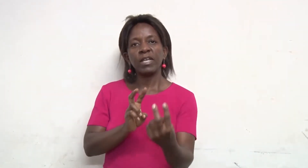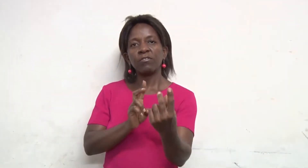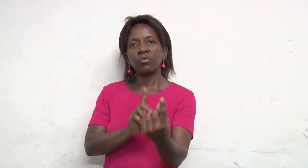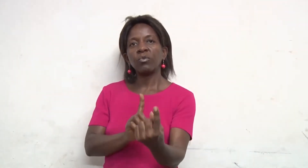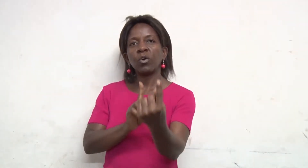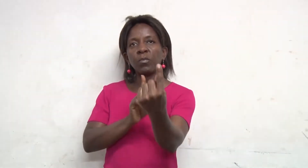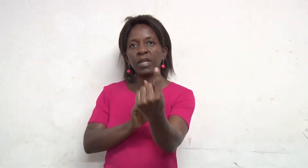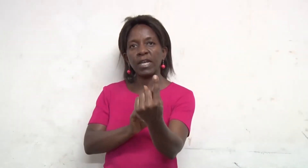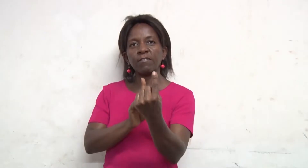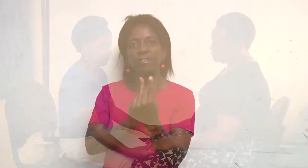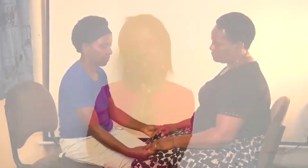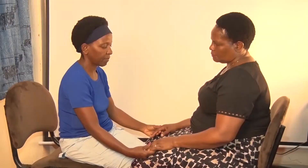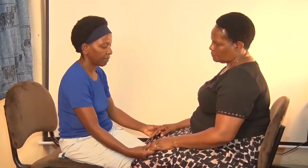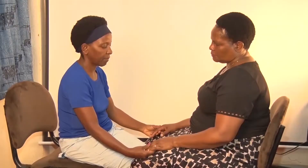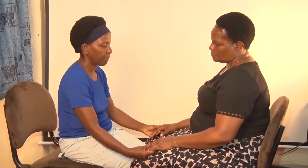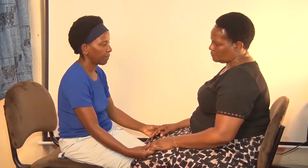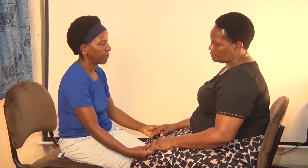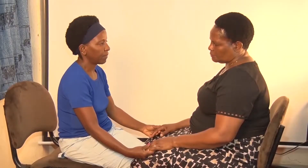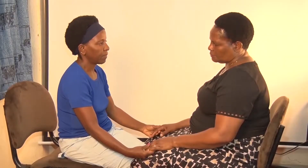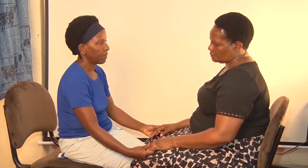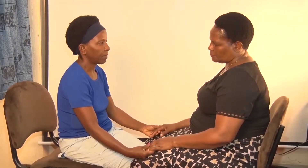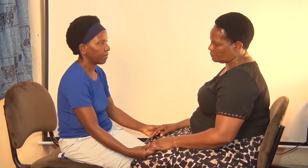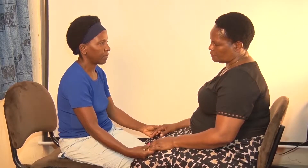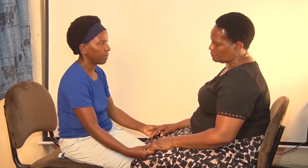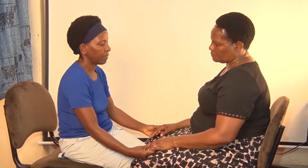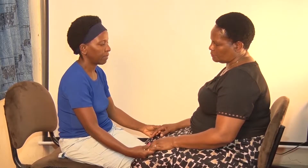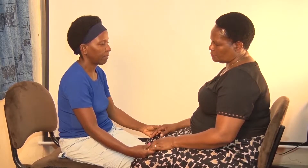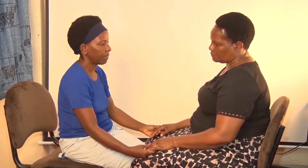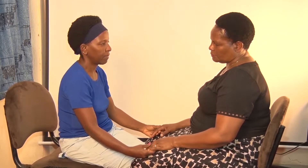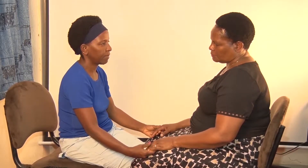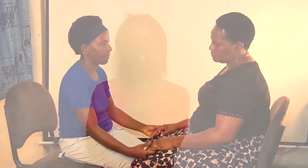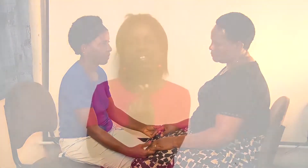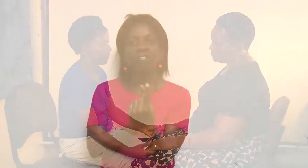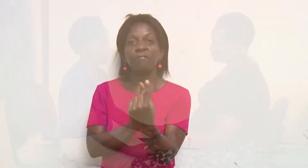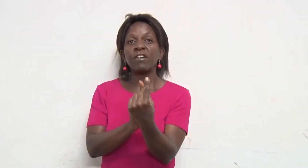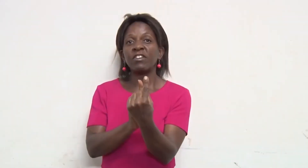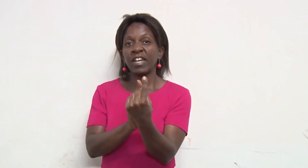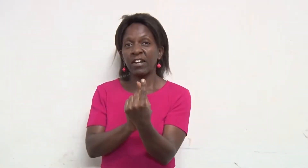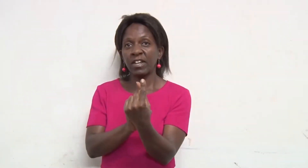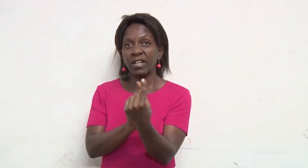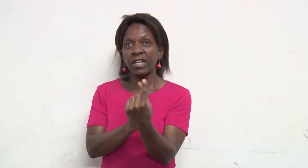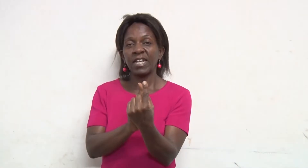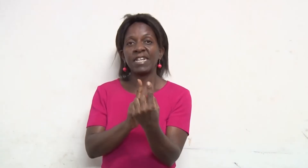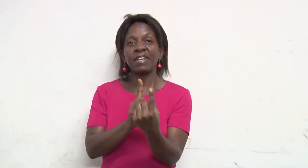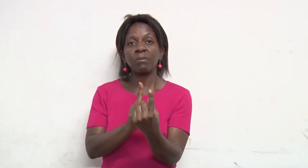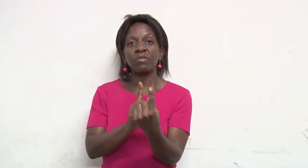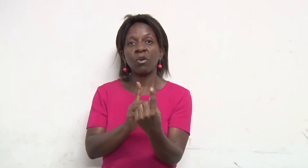is to communicate facing each other. Because tactile communication is very tiring in terms